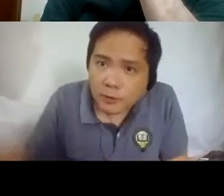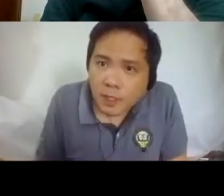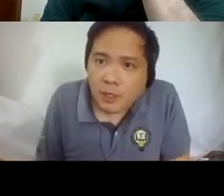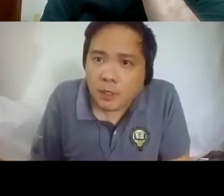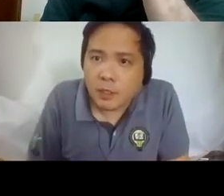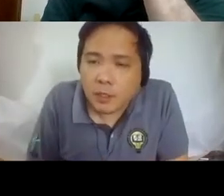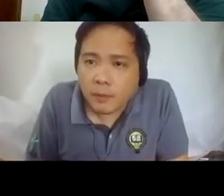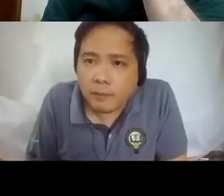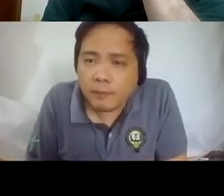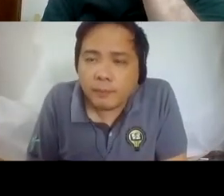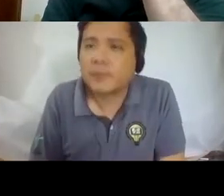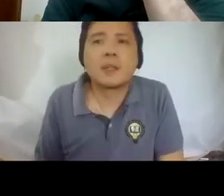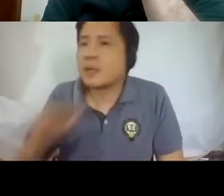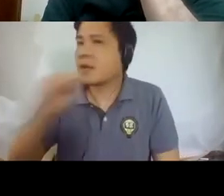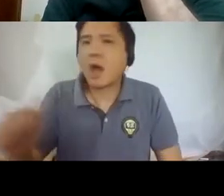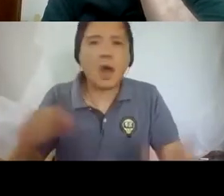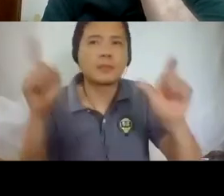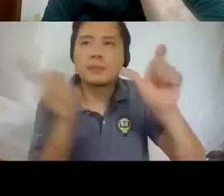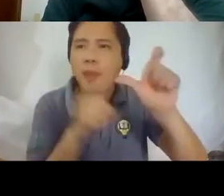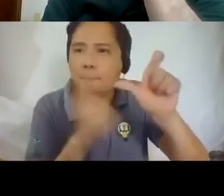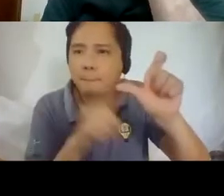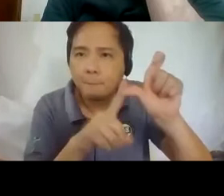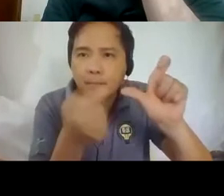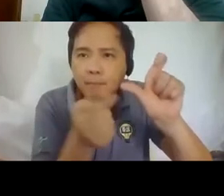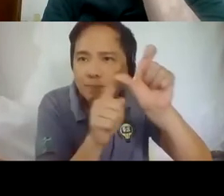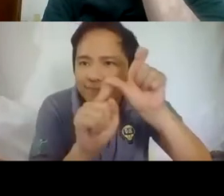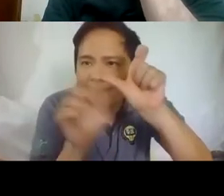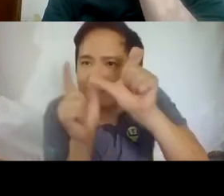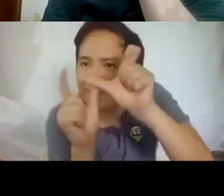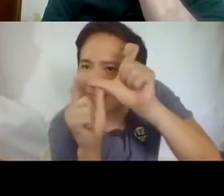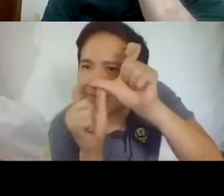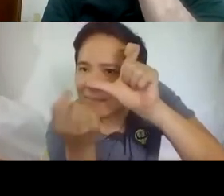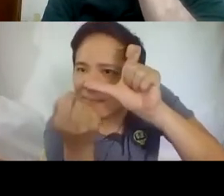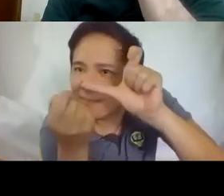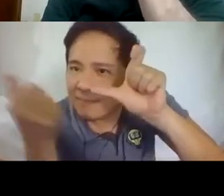No, not the thumb, not the thumb, not the thumb.